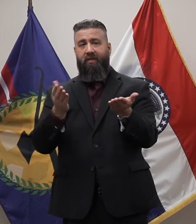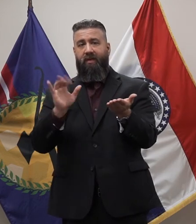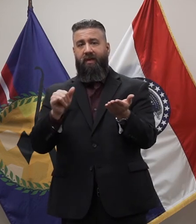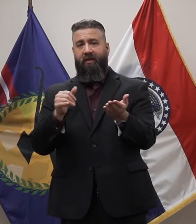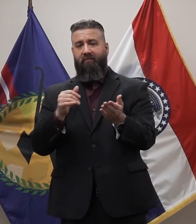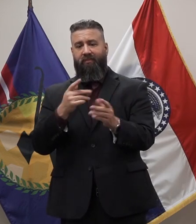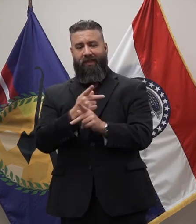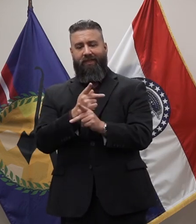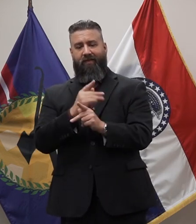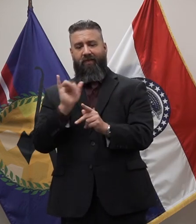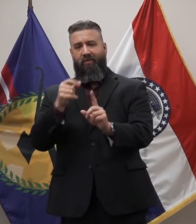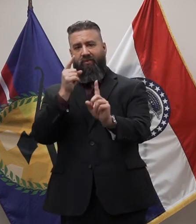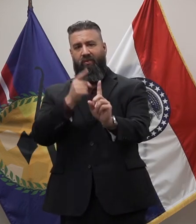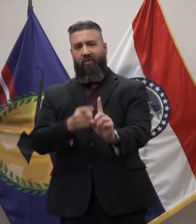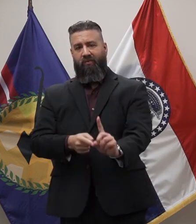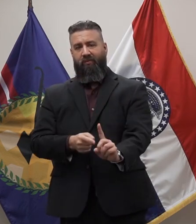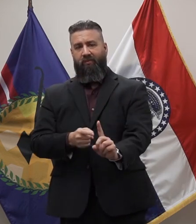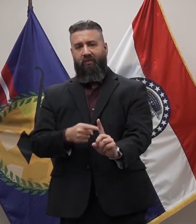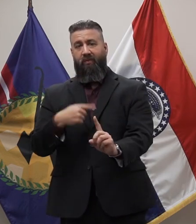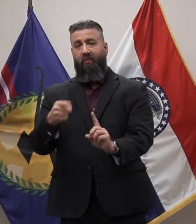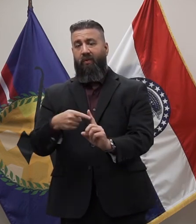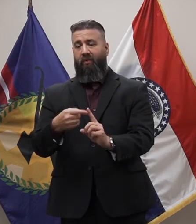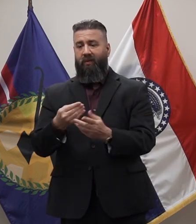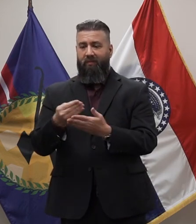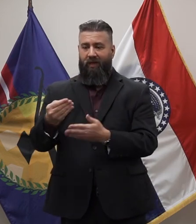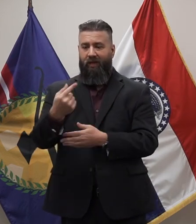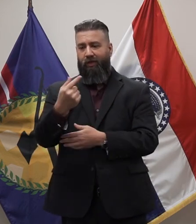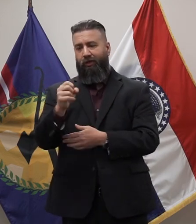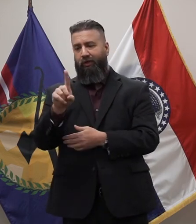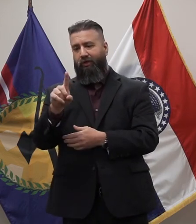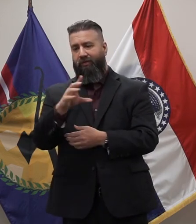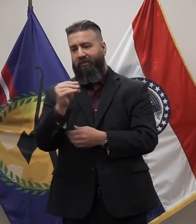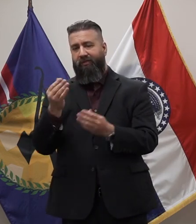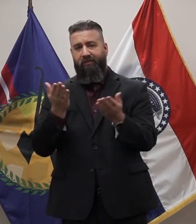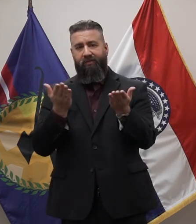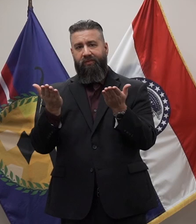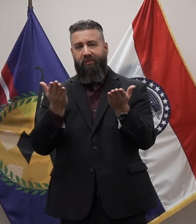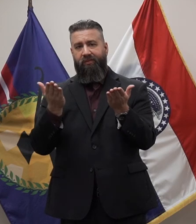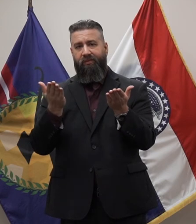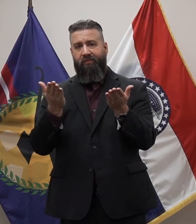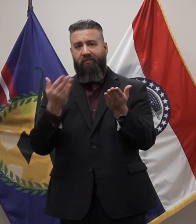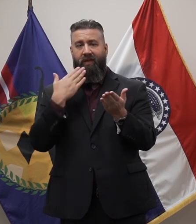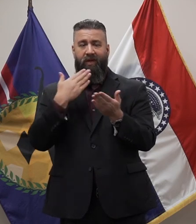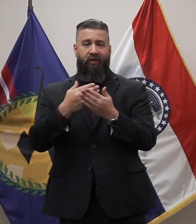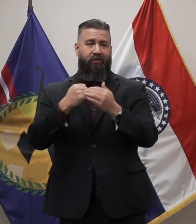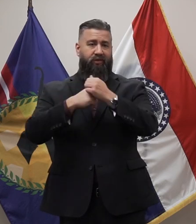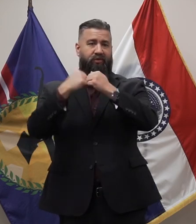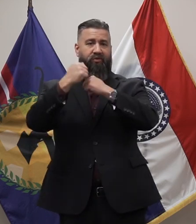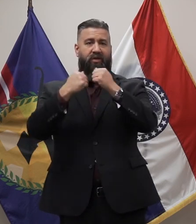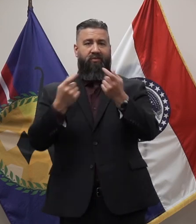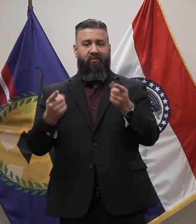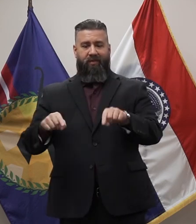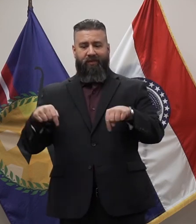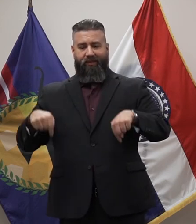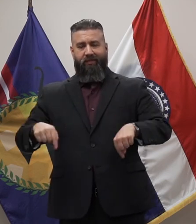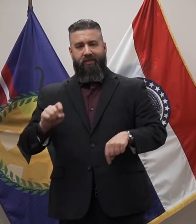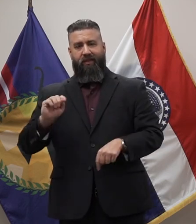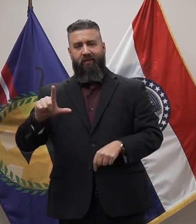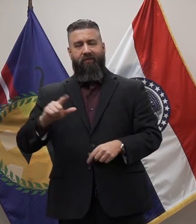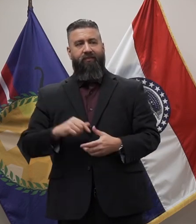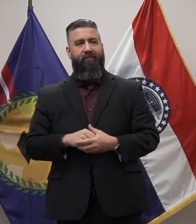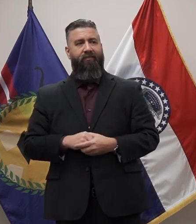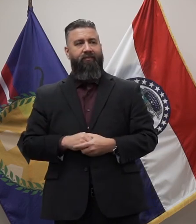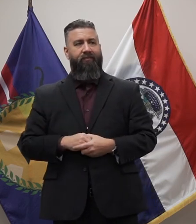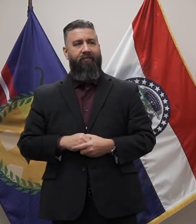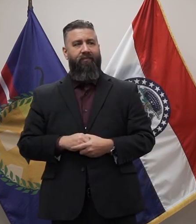those goals when we purchase goods and services and get construction work done in St. Louis County. And the